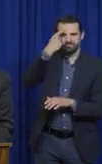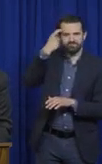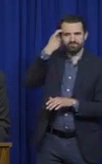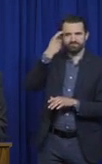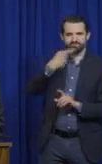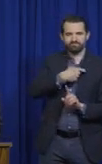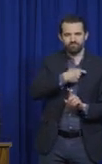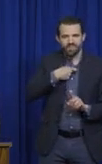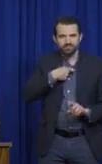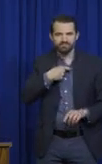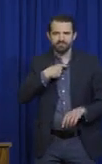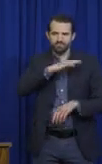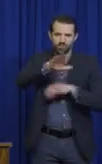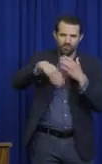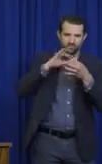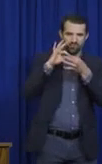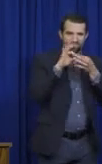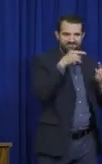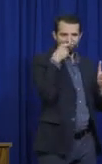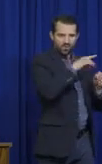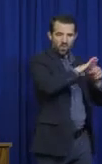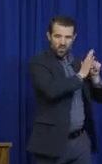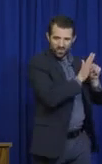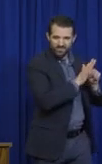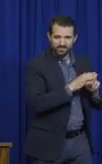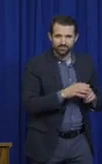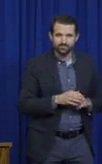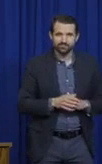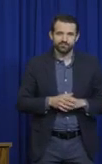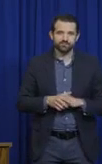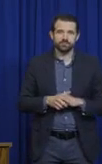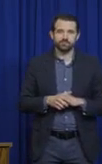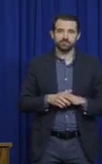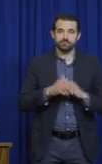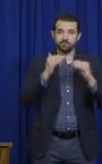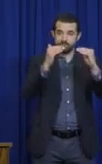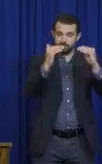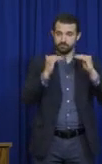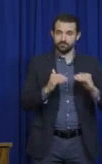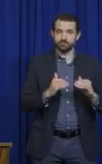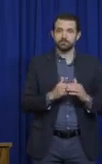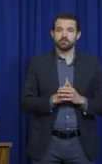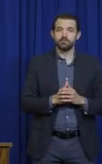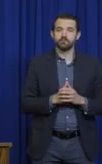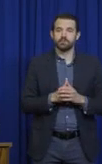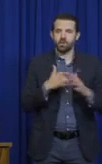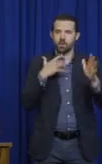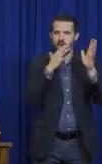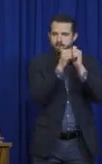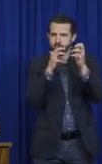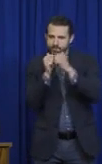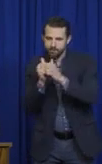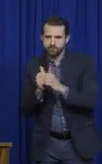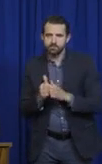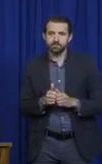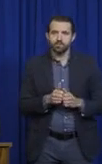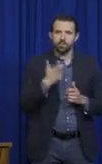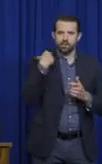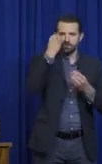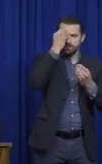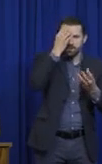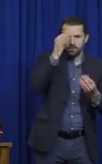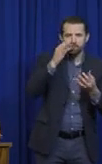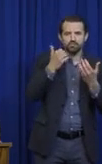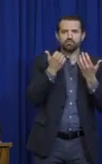I'd also next like to provide an update on the work that we're doing to encourage and provide more healthcare